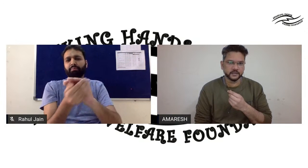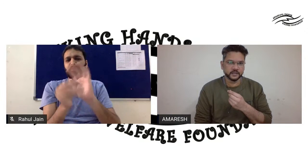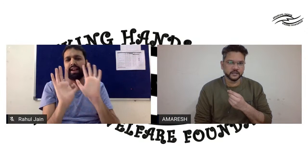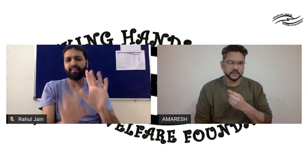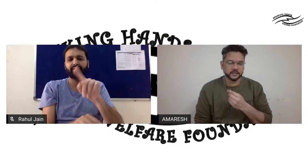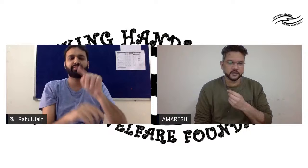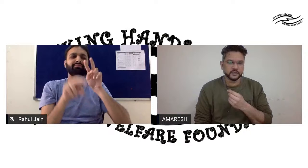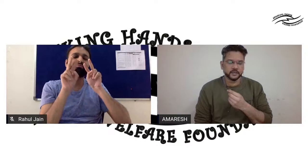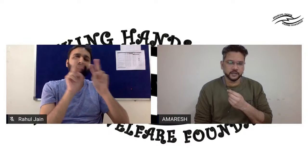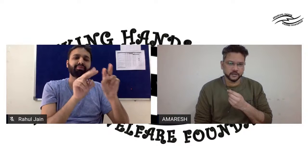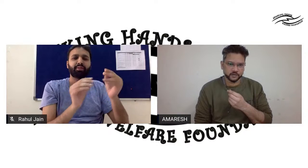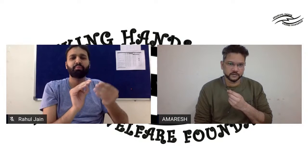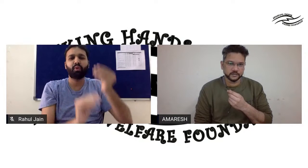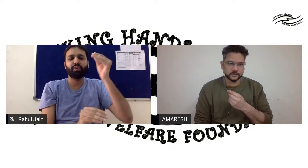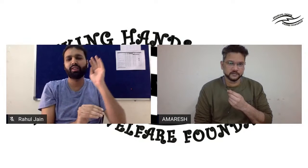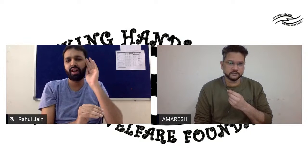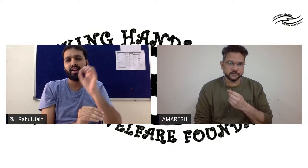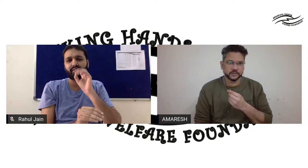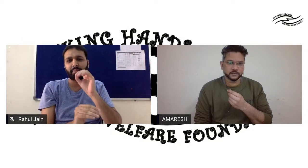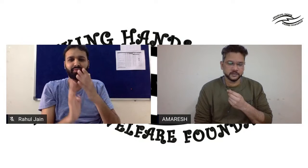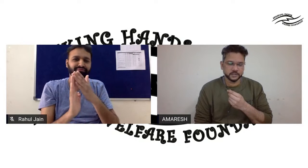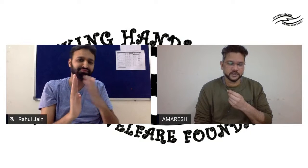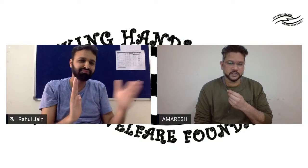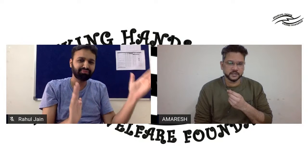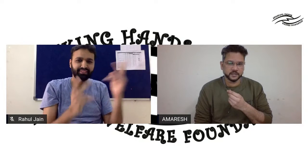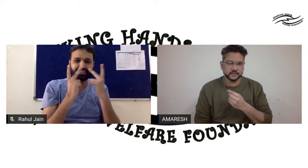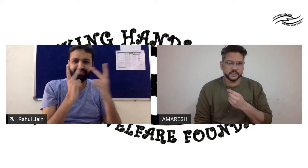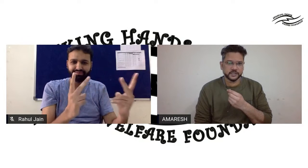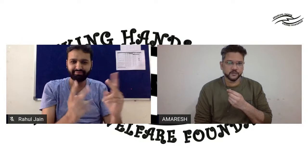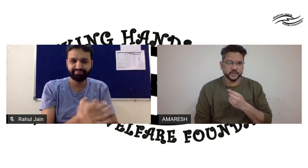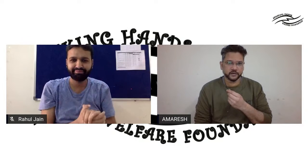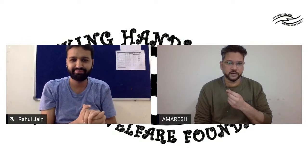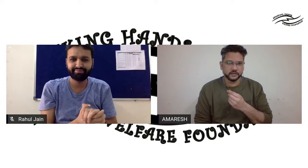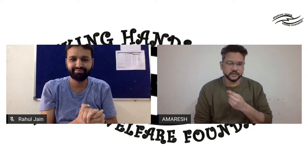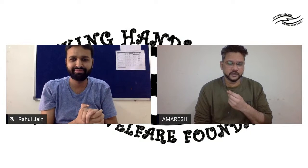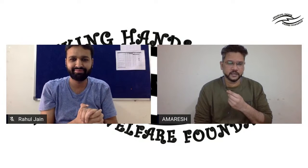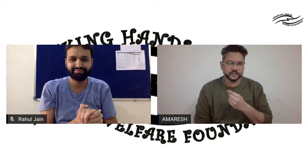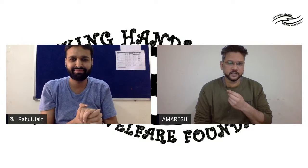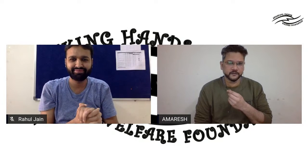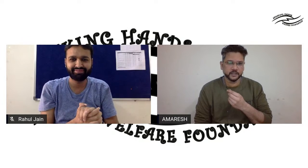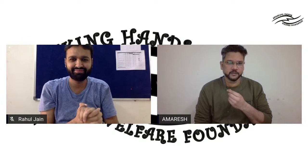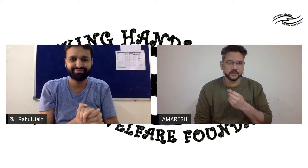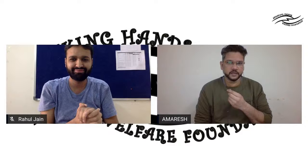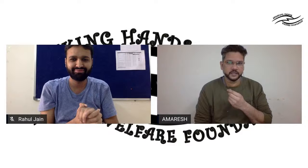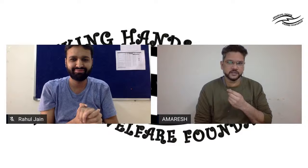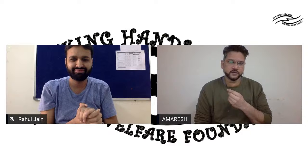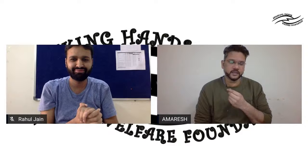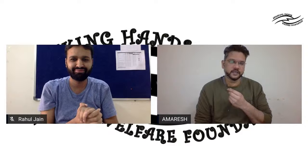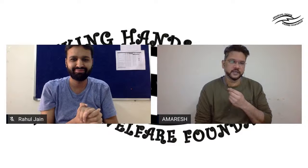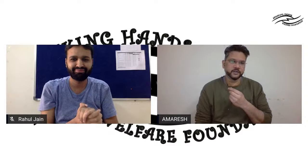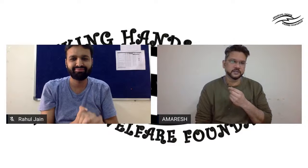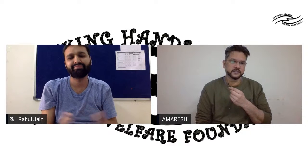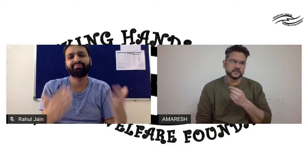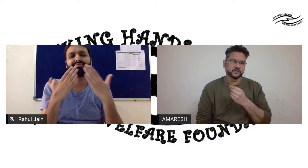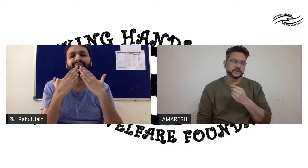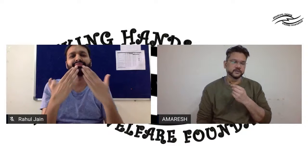have uh, this session will be recorded and available online.